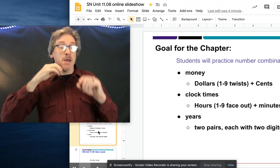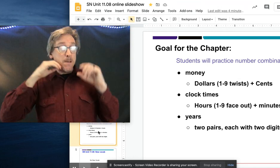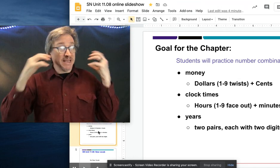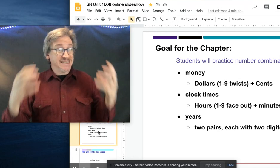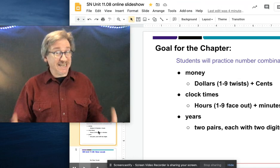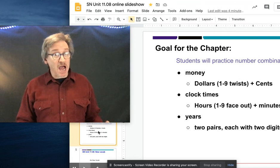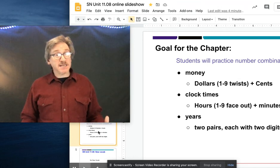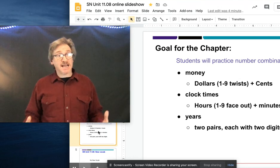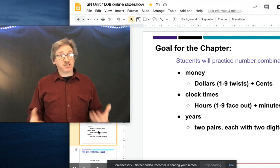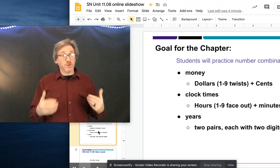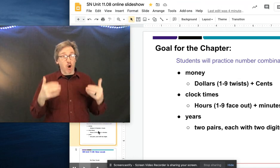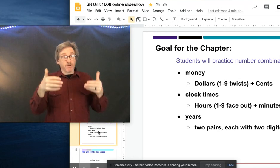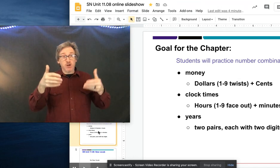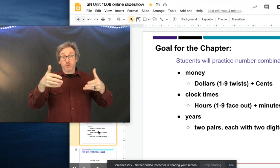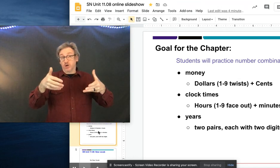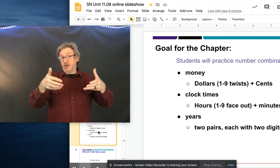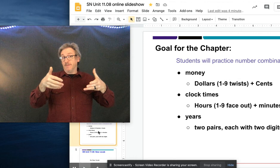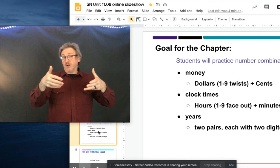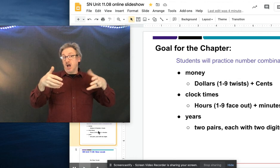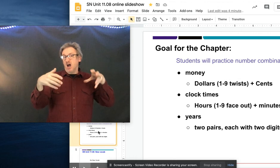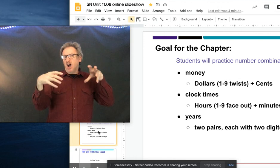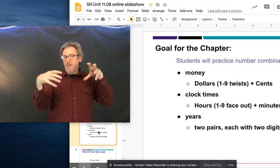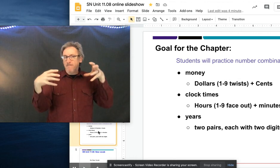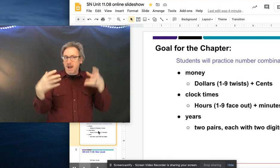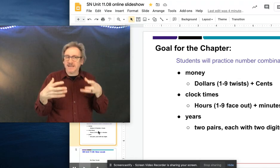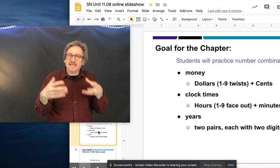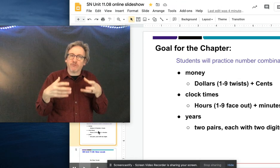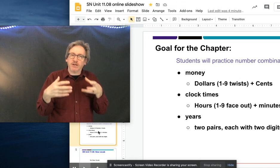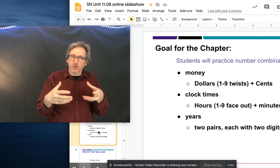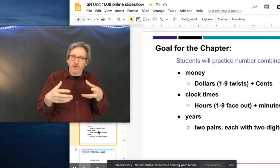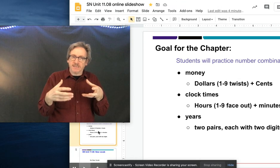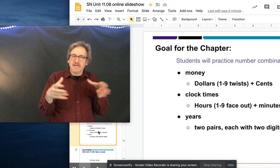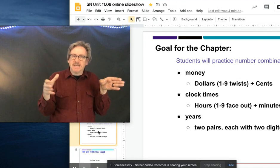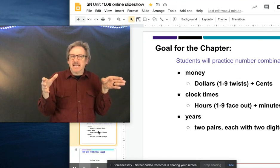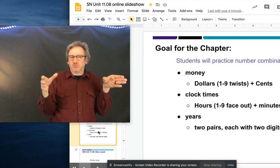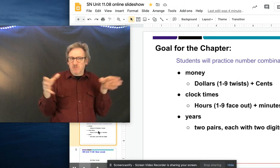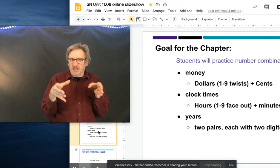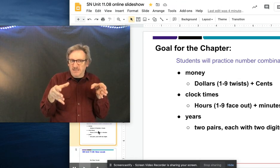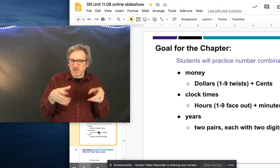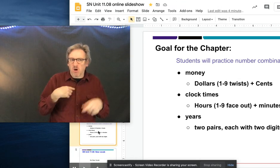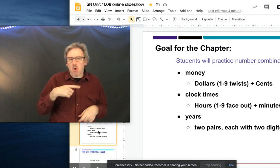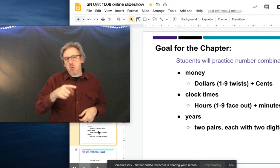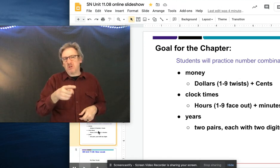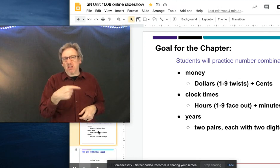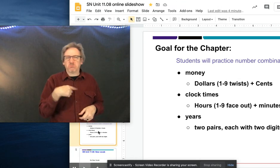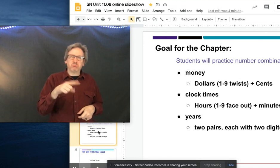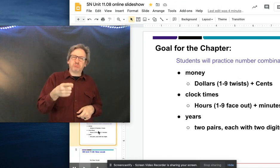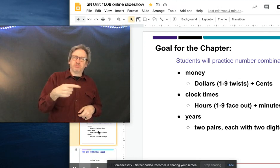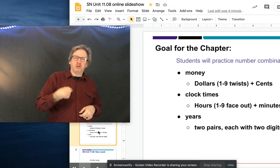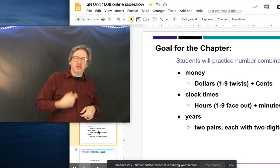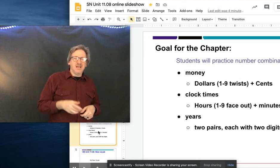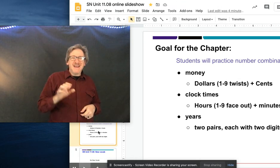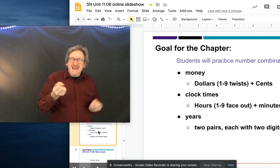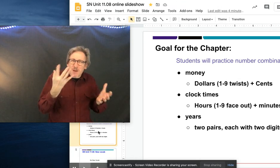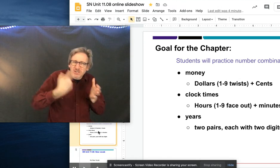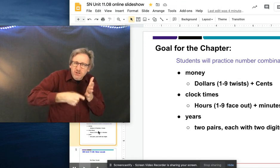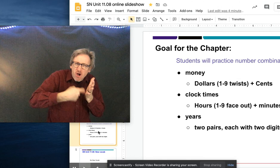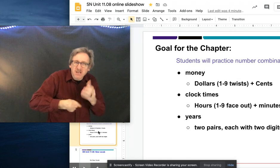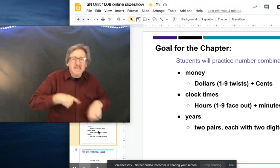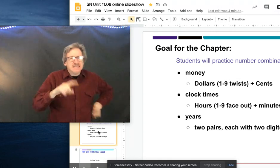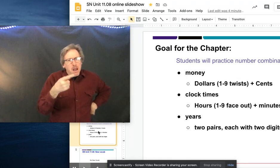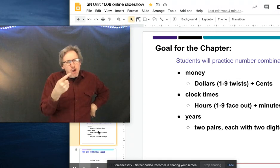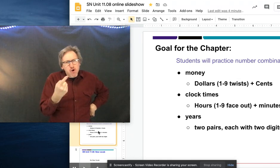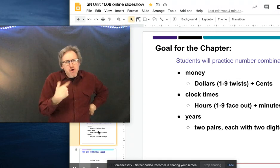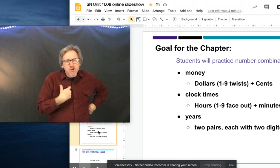$4. Because in context, we already know we're talking about a monetary unit that's relatively small. How much it